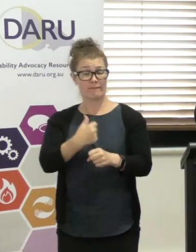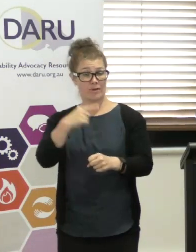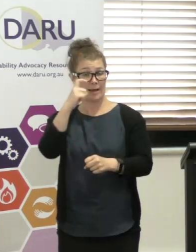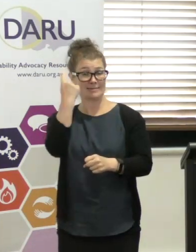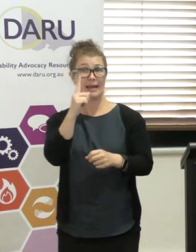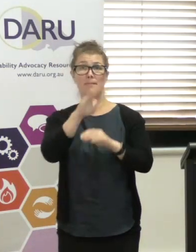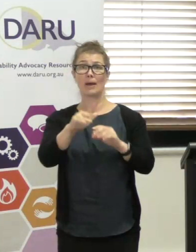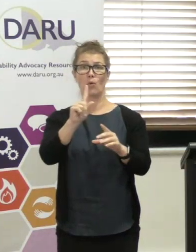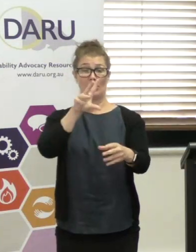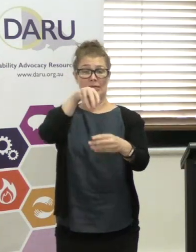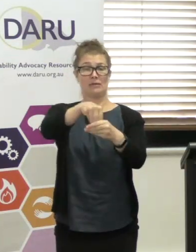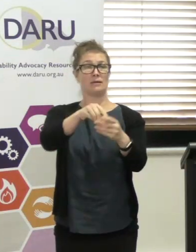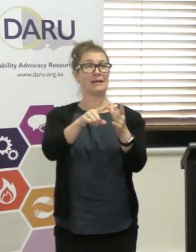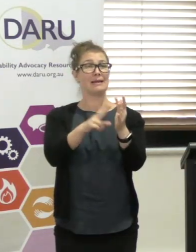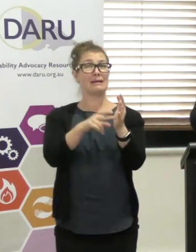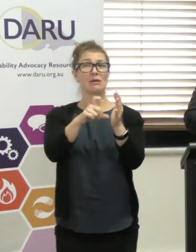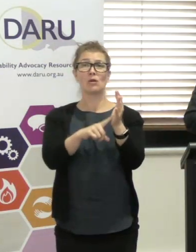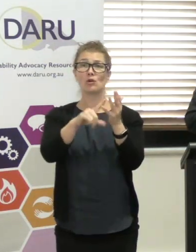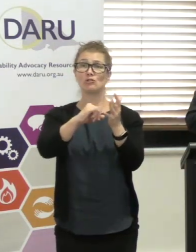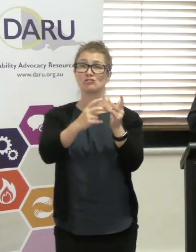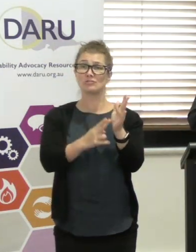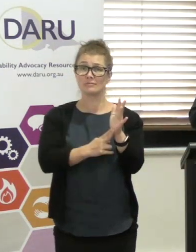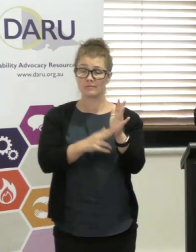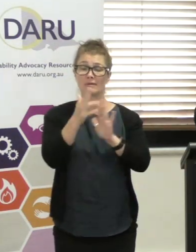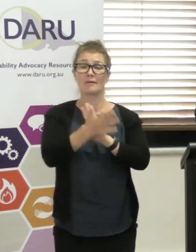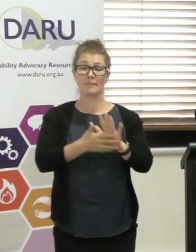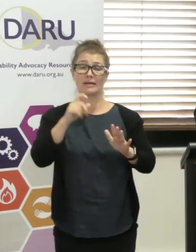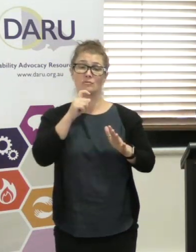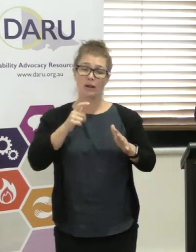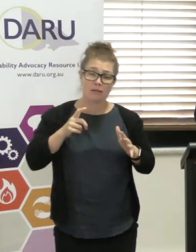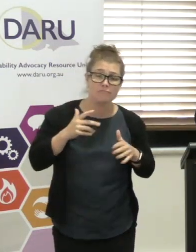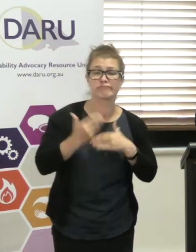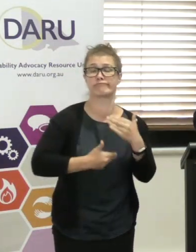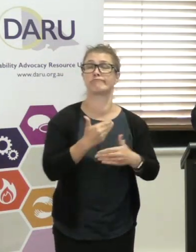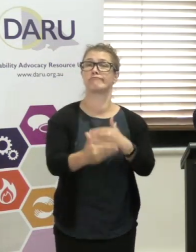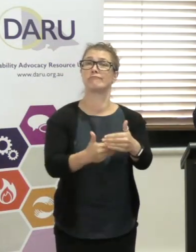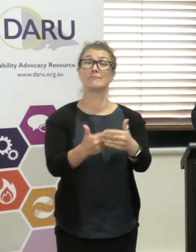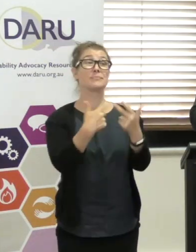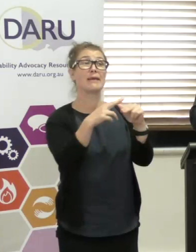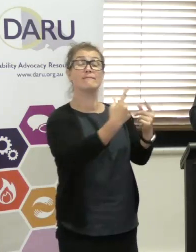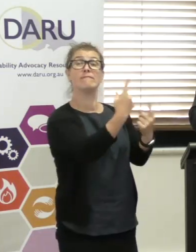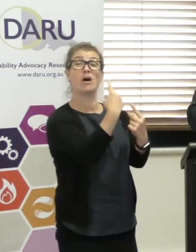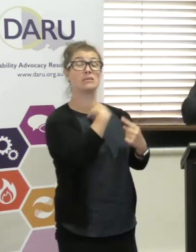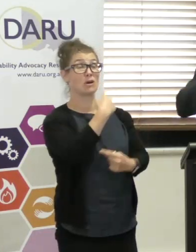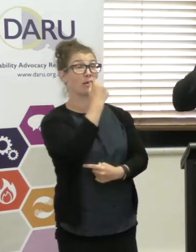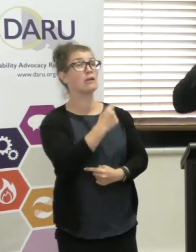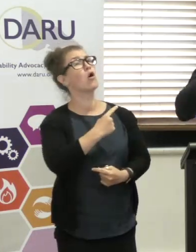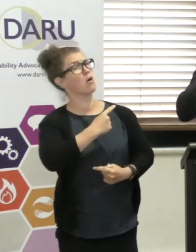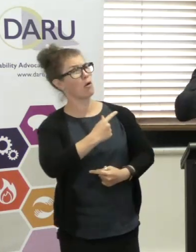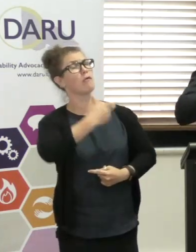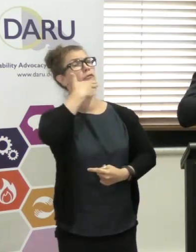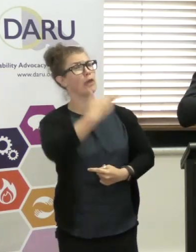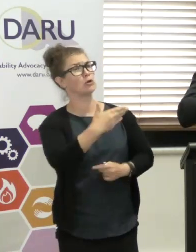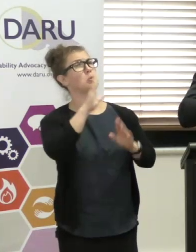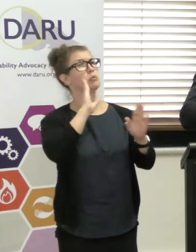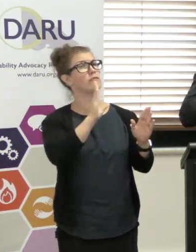that we want. So that's what's driving the show. So if they give us advice, we can then go, you know what, thank you for that, that's wonderful, this is where